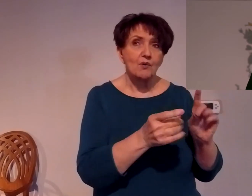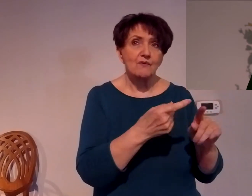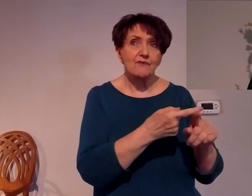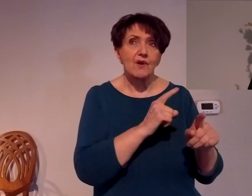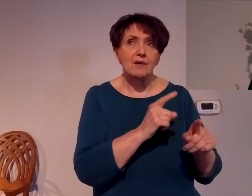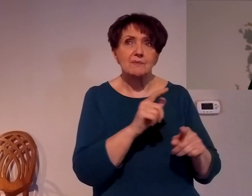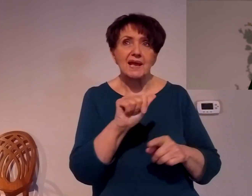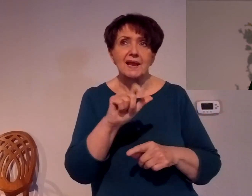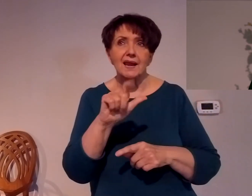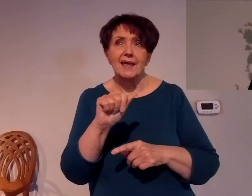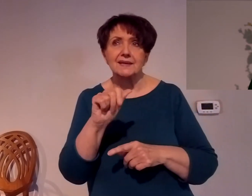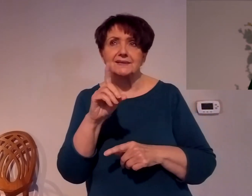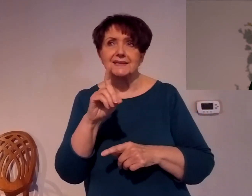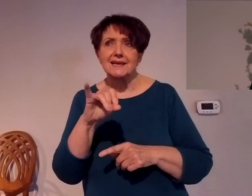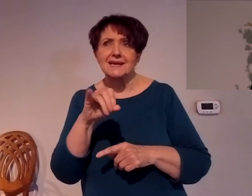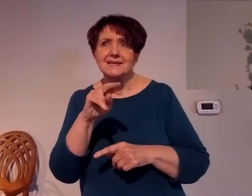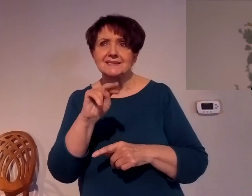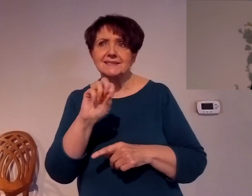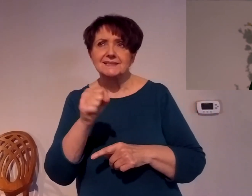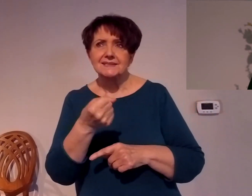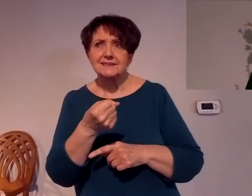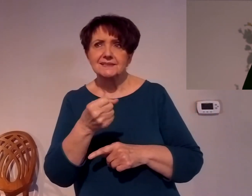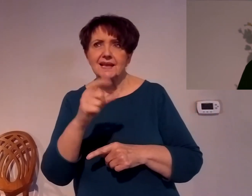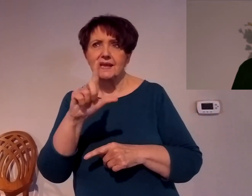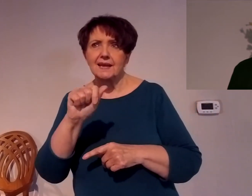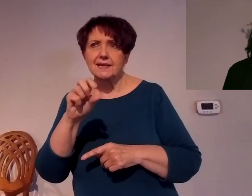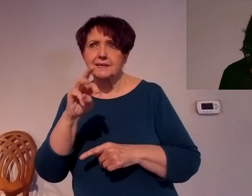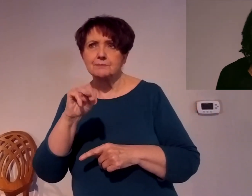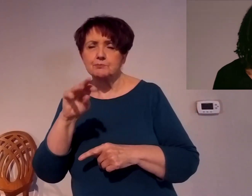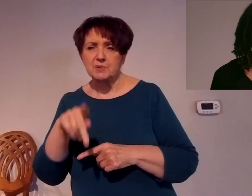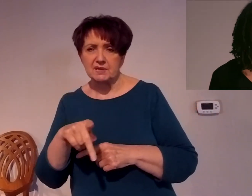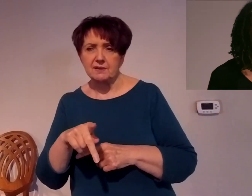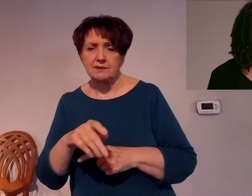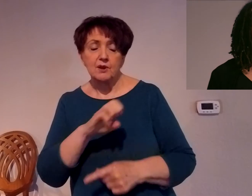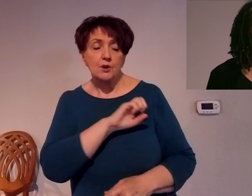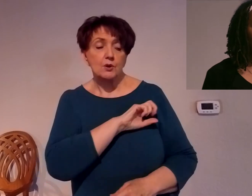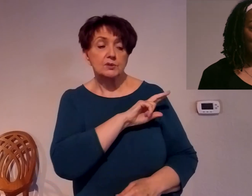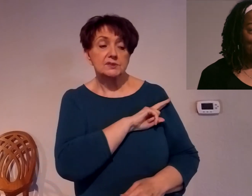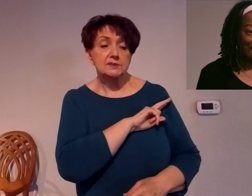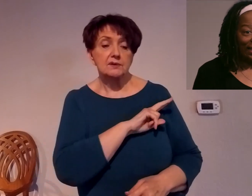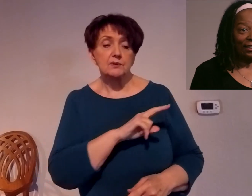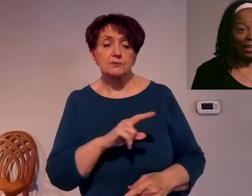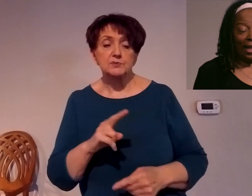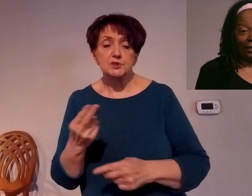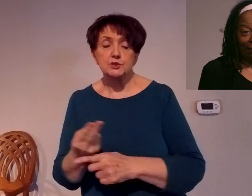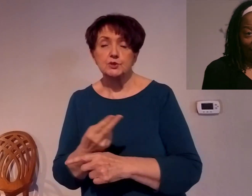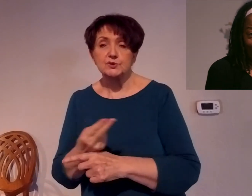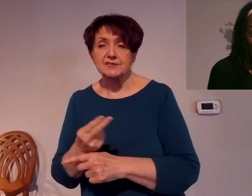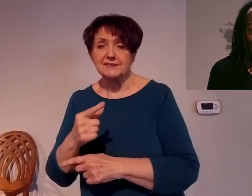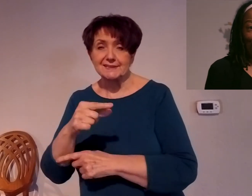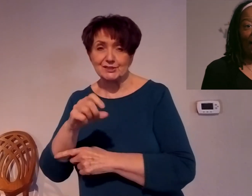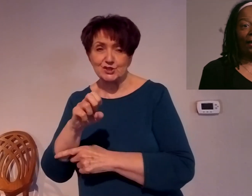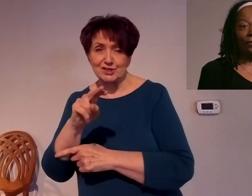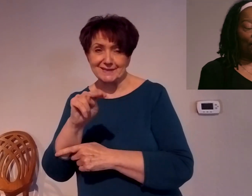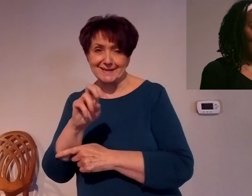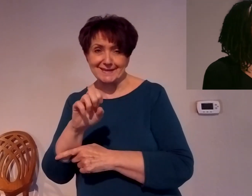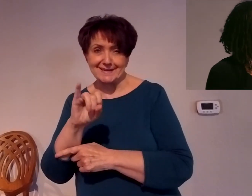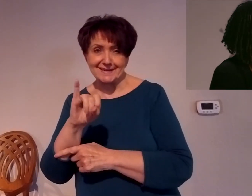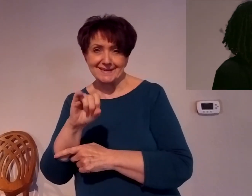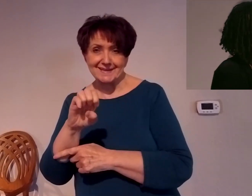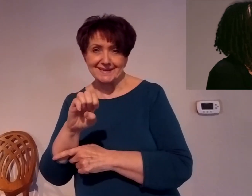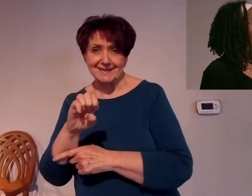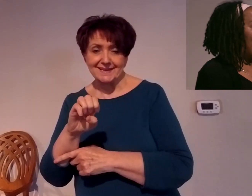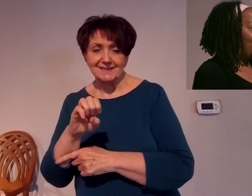lamp, and Ernest Holmes in Aladdin's lamp really uses the genie and Aladdin's lamp as